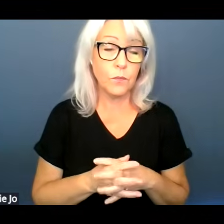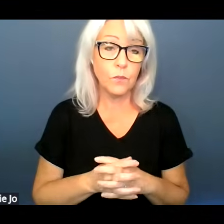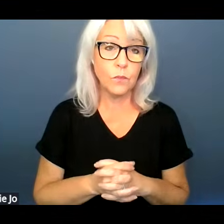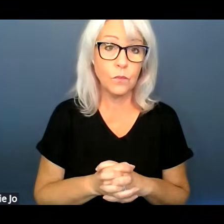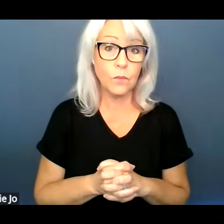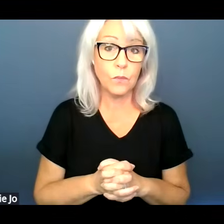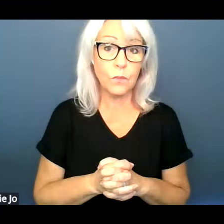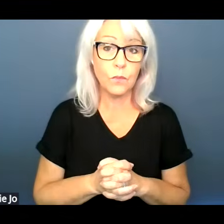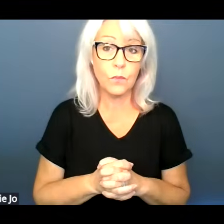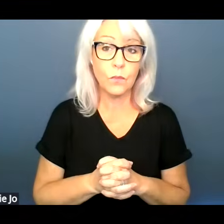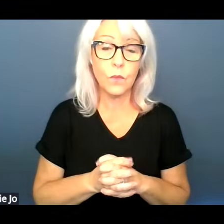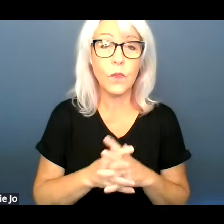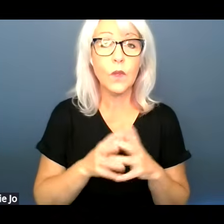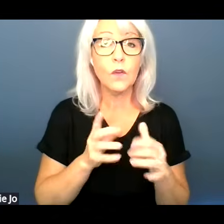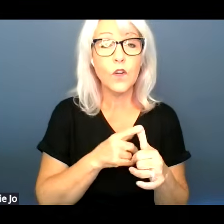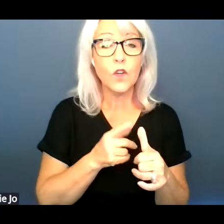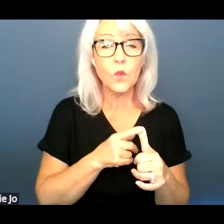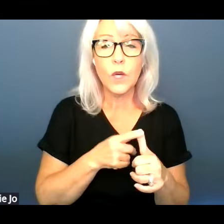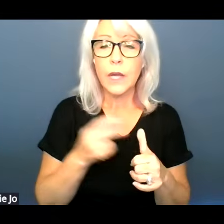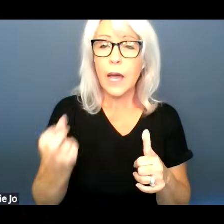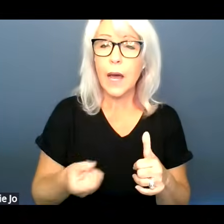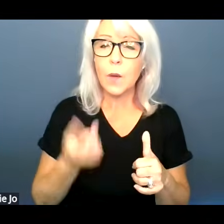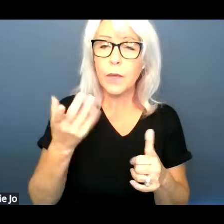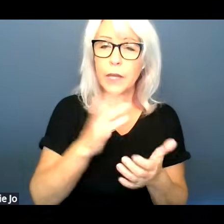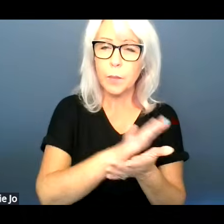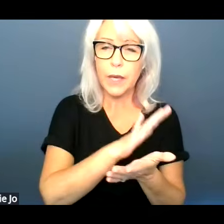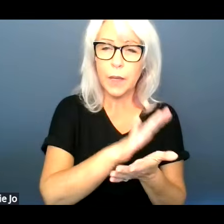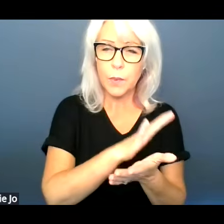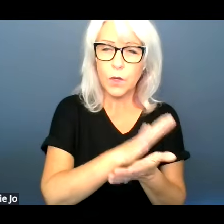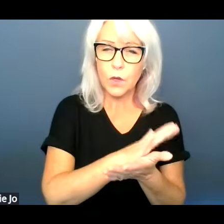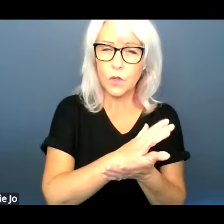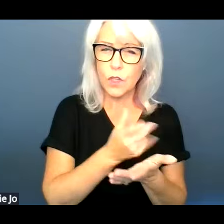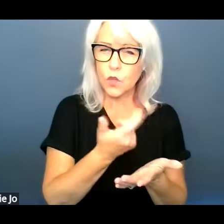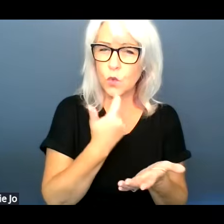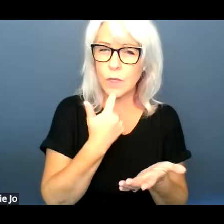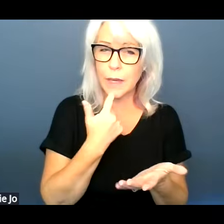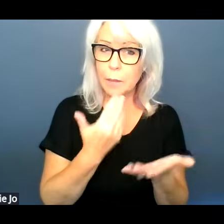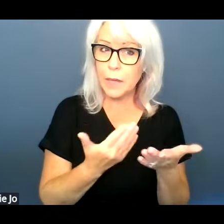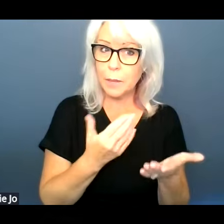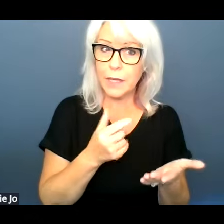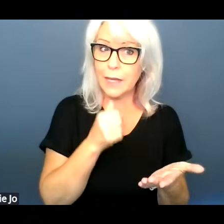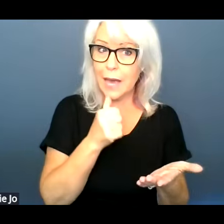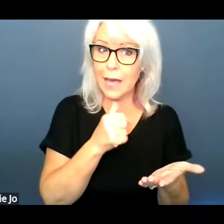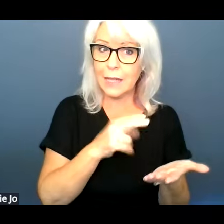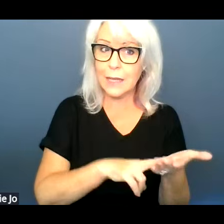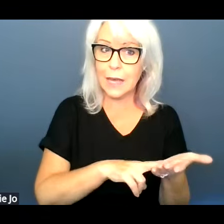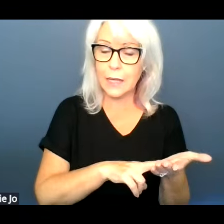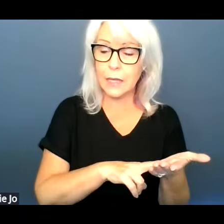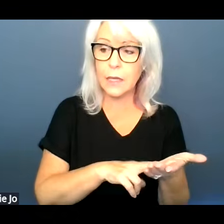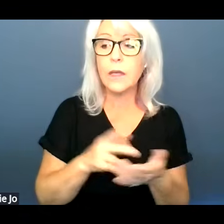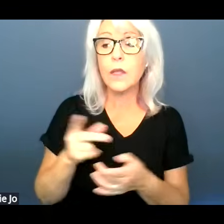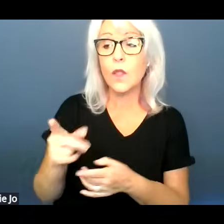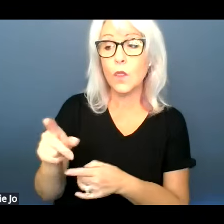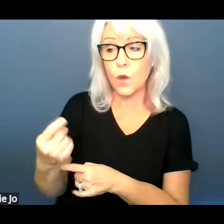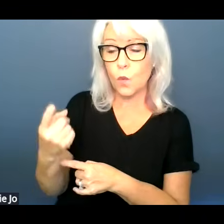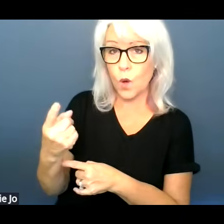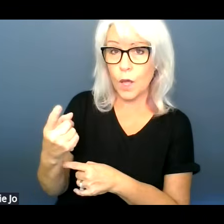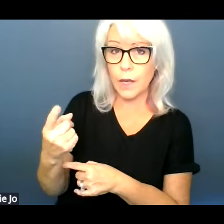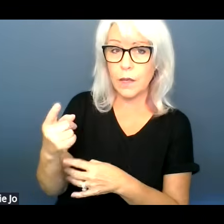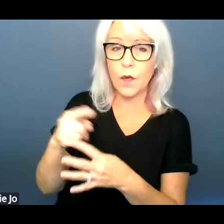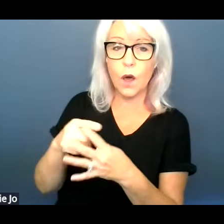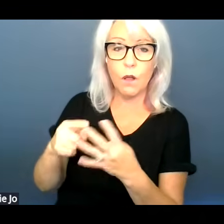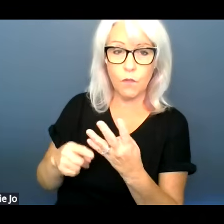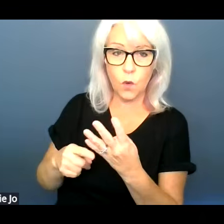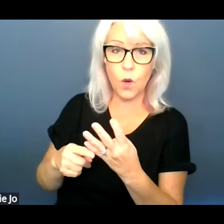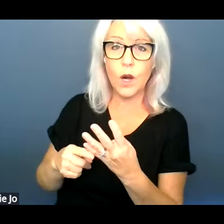The first one is, how many sheets did you say you should not have signed? The one where all 4 were on it that Mr.